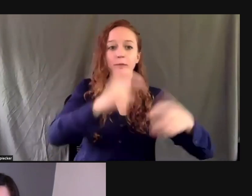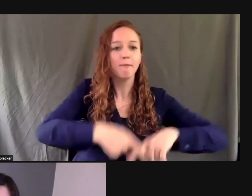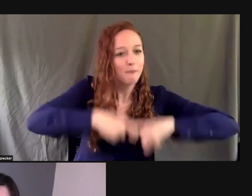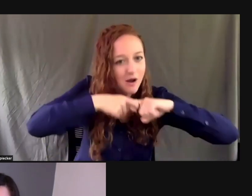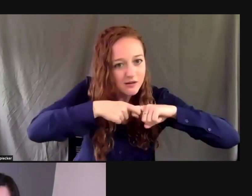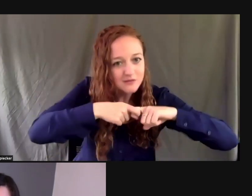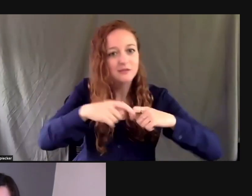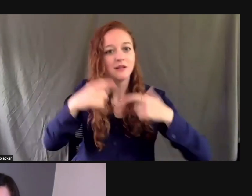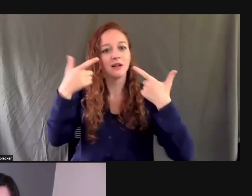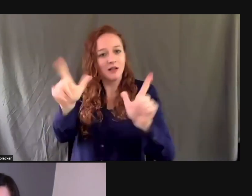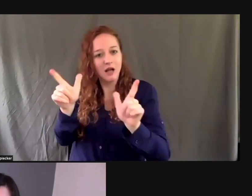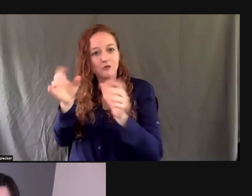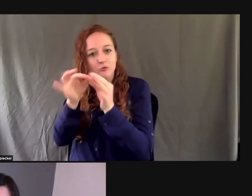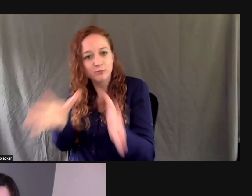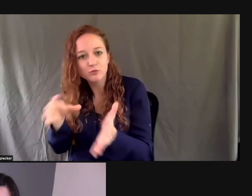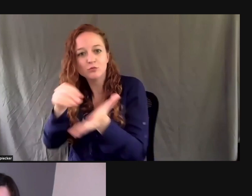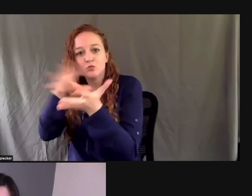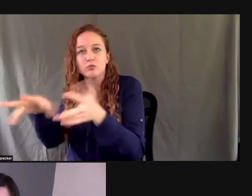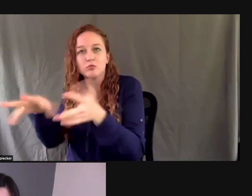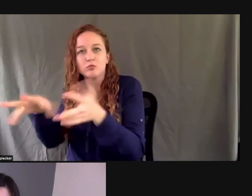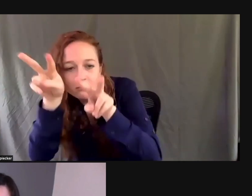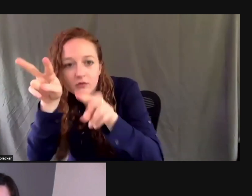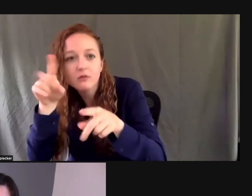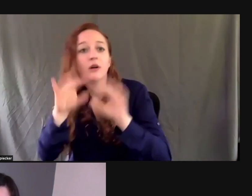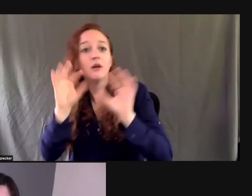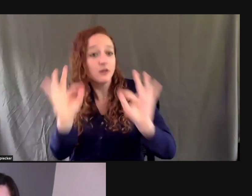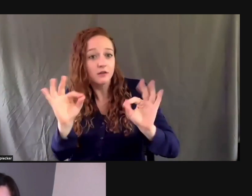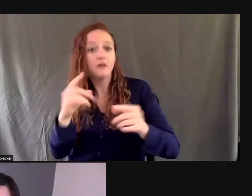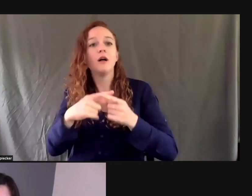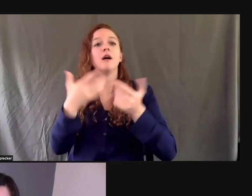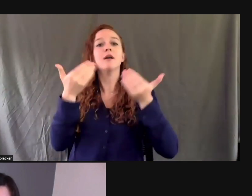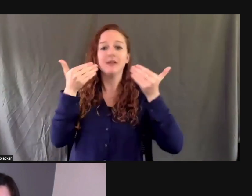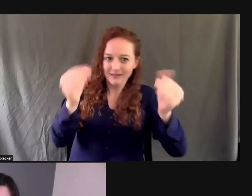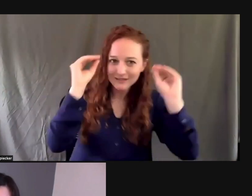I wish the teacher or interpreter could have done better. Any advice with that?